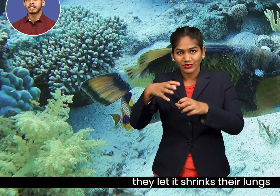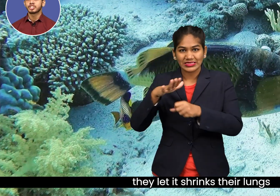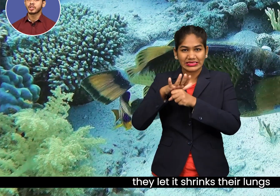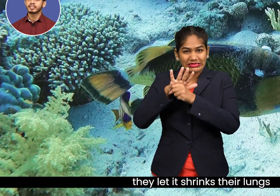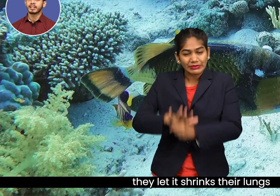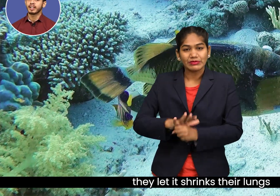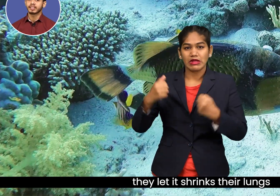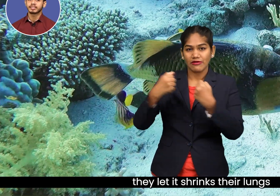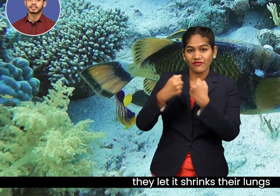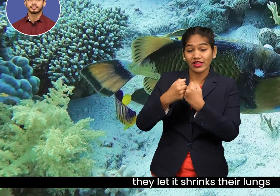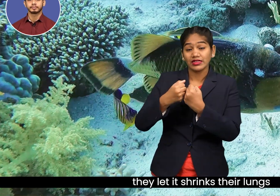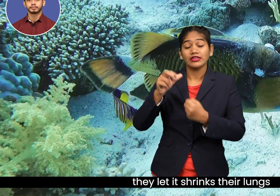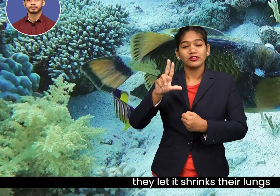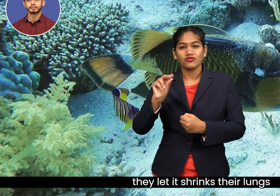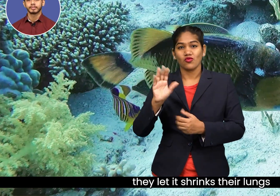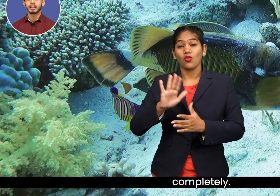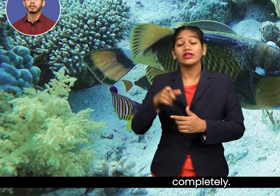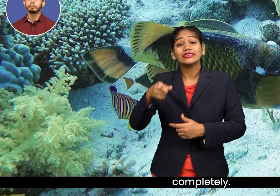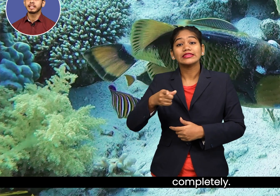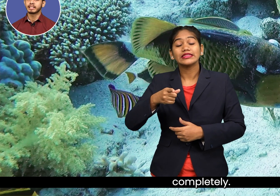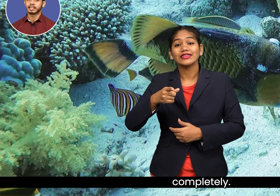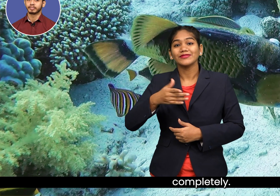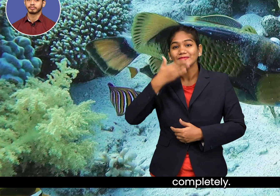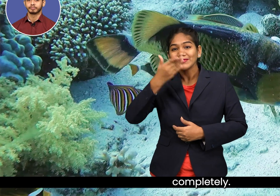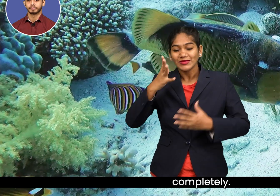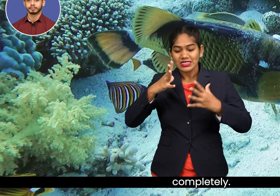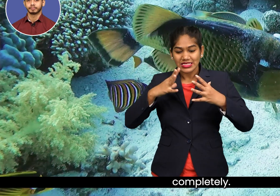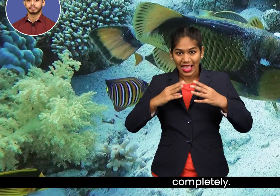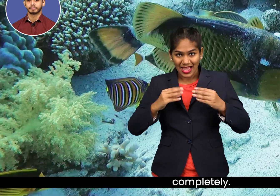it shrink their lungs completely.